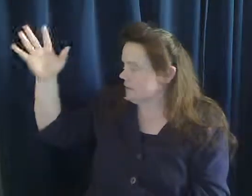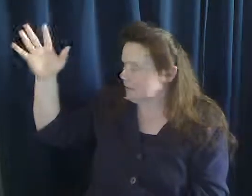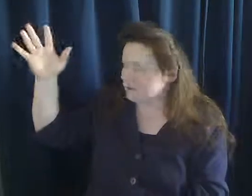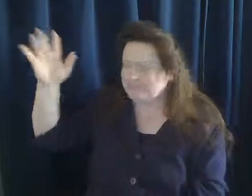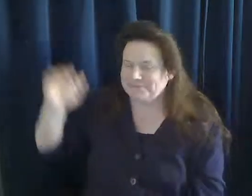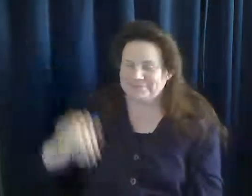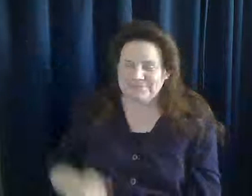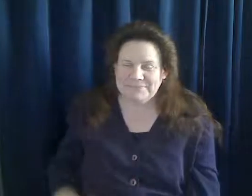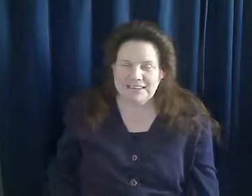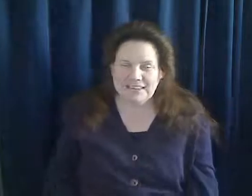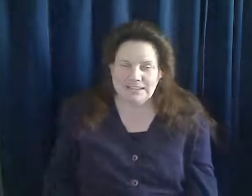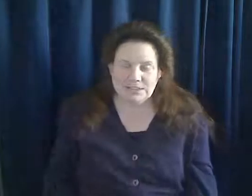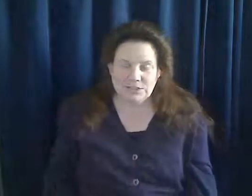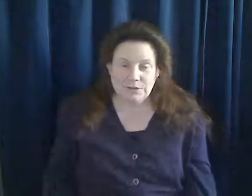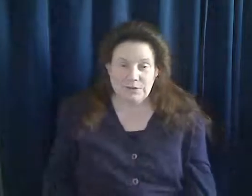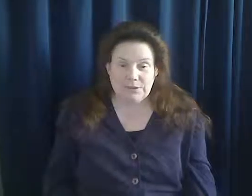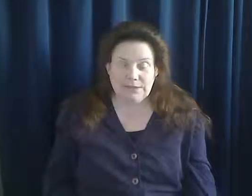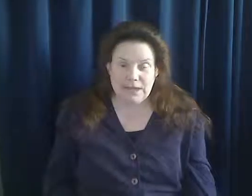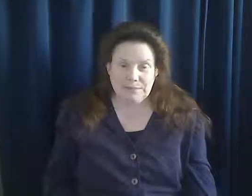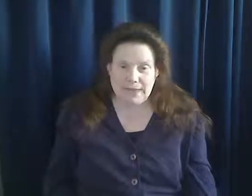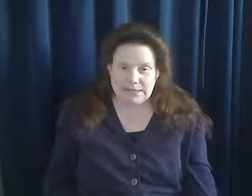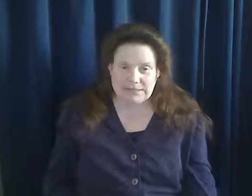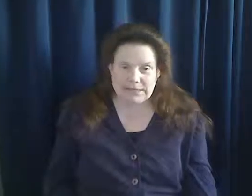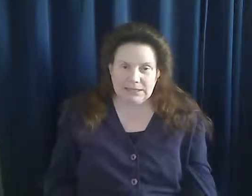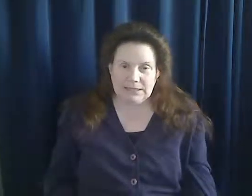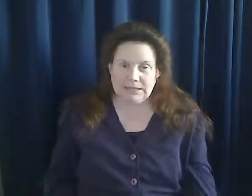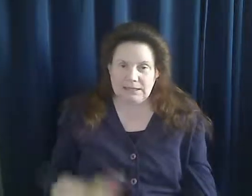grandfather. It has to do with time passing,